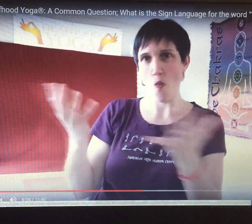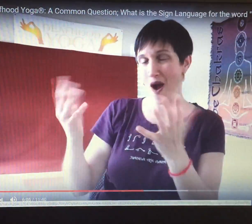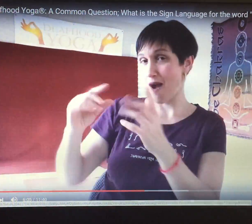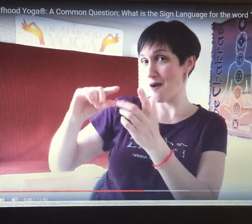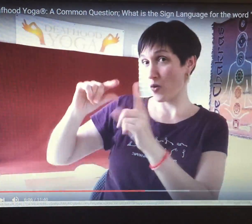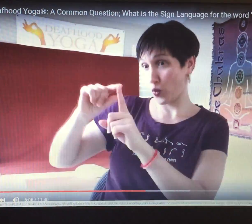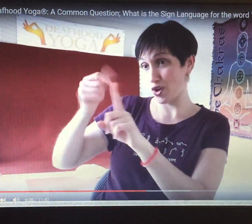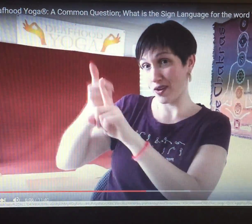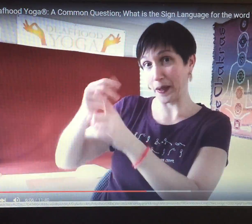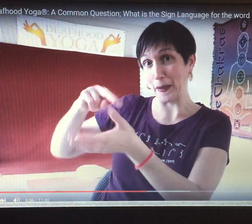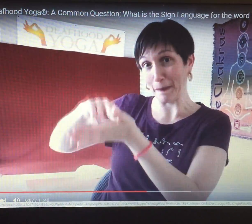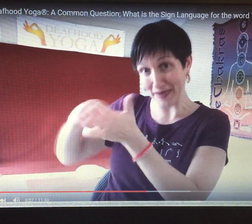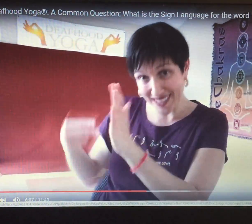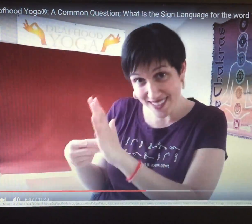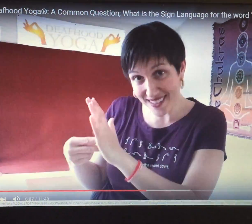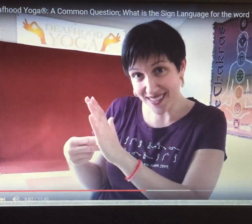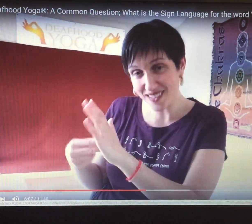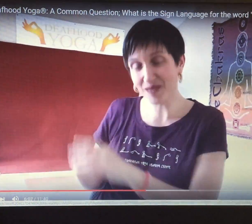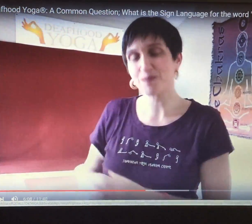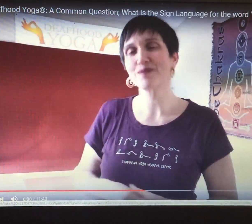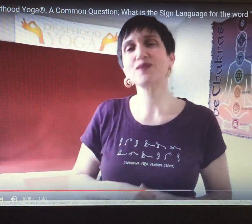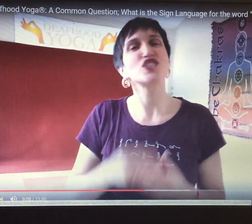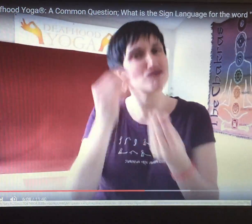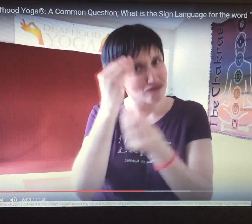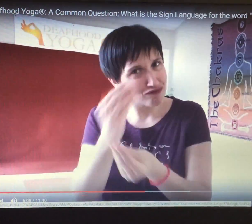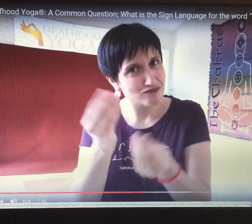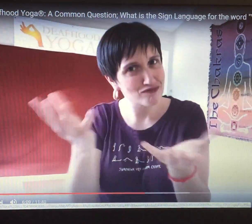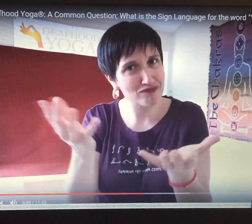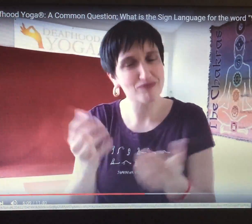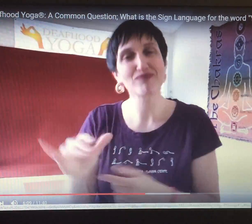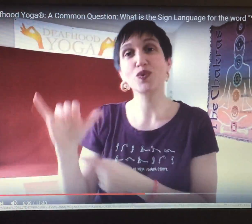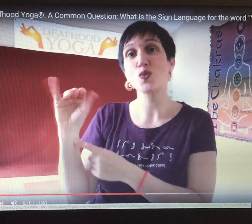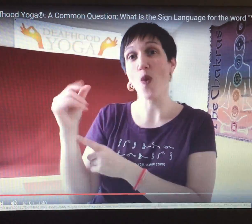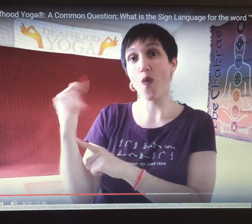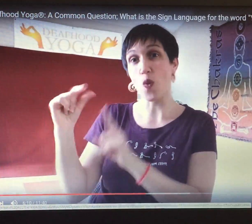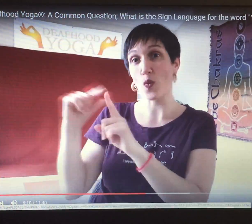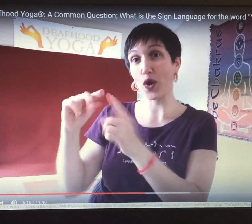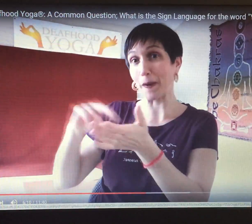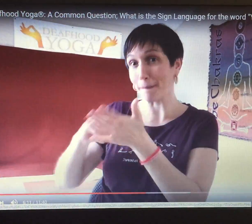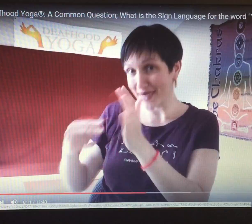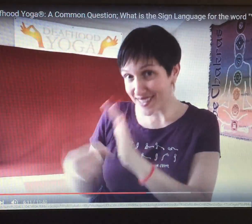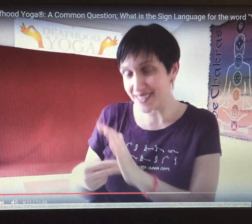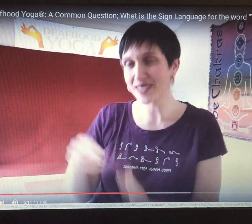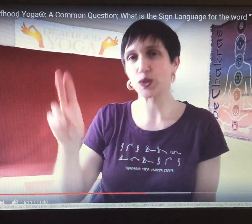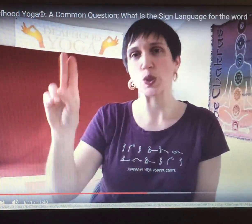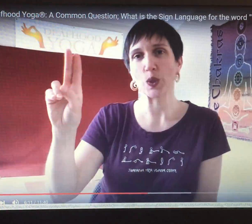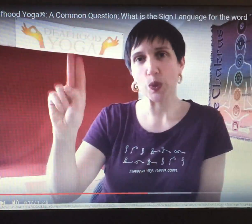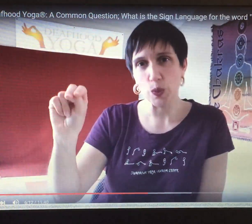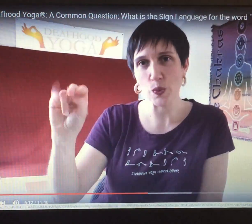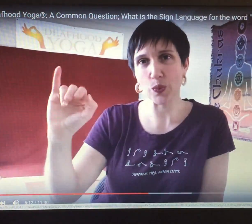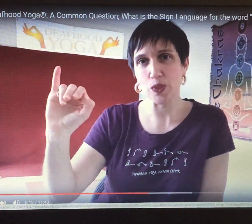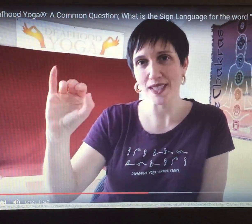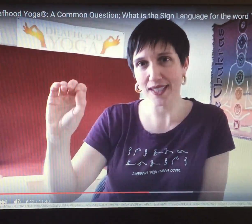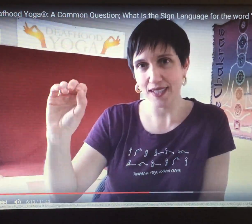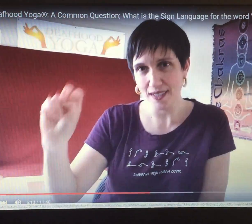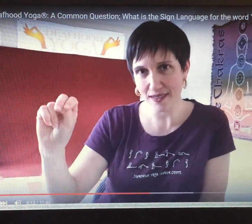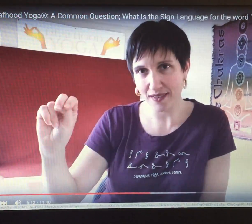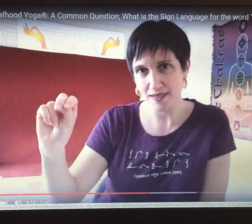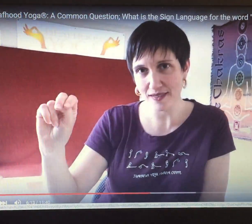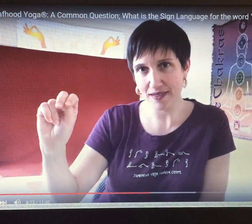understand what the word itself means. Just to let you know that yoga, the wording means